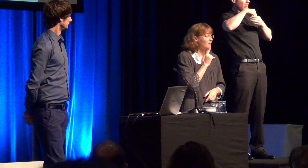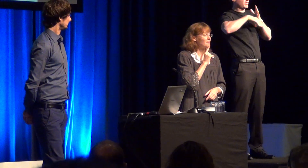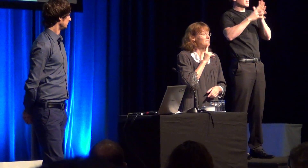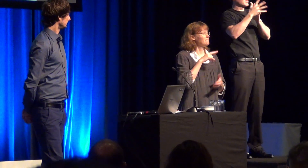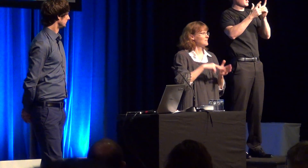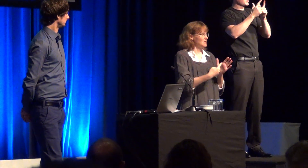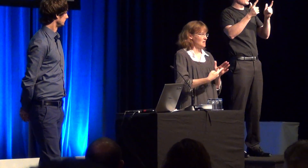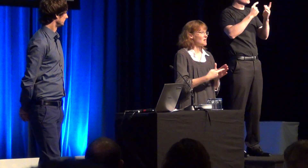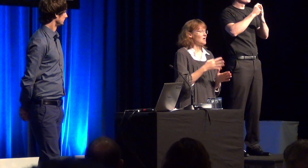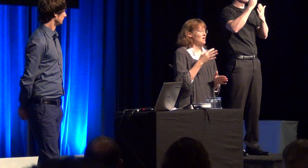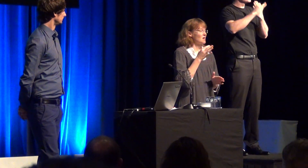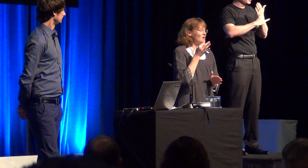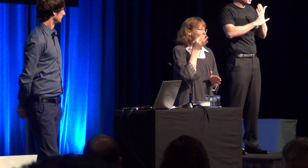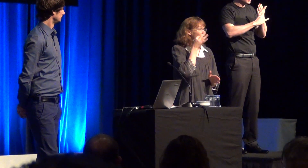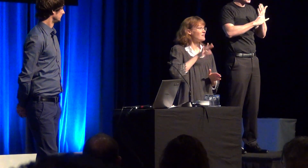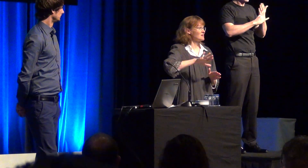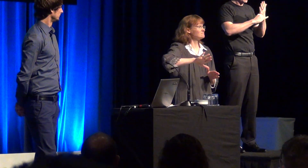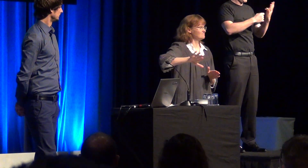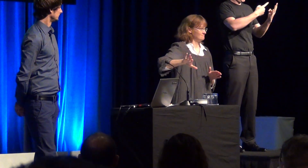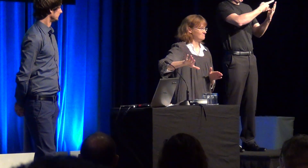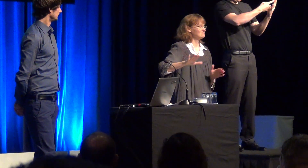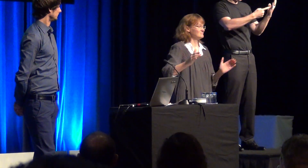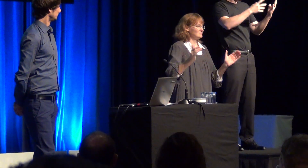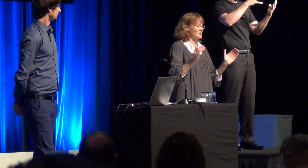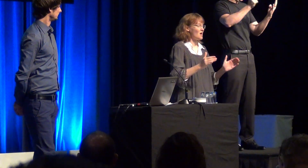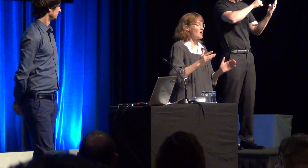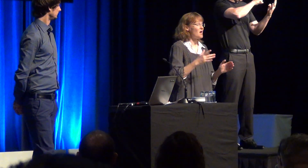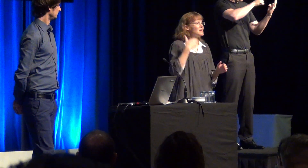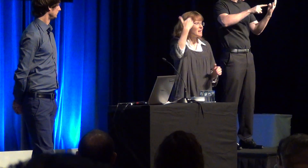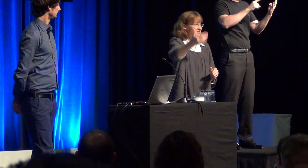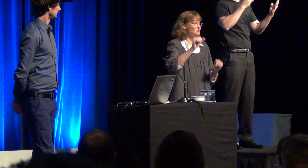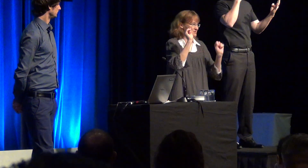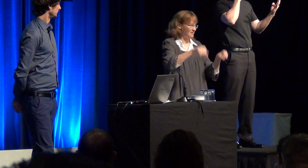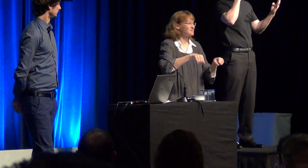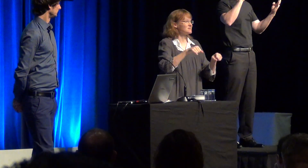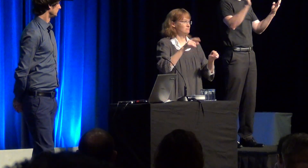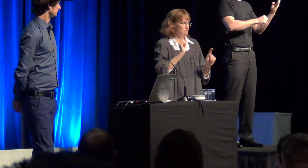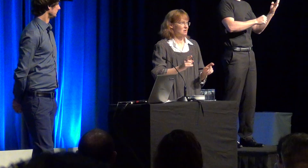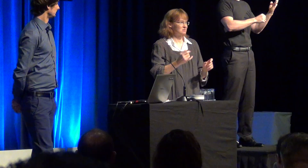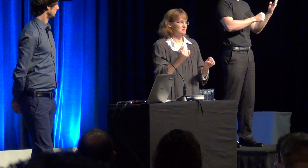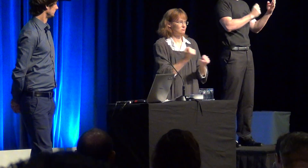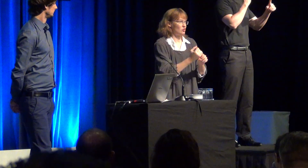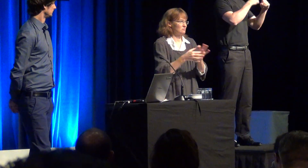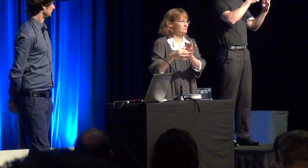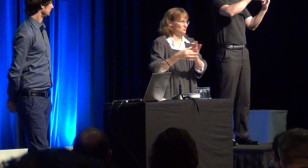Now, all those people must be deaf, including the volunteer group.